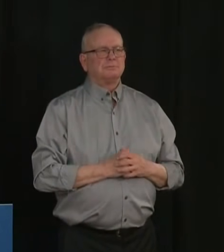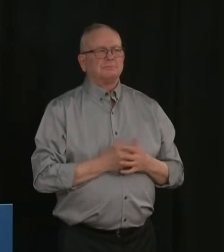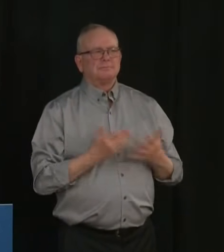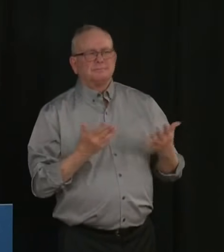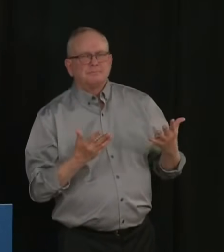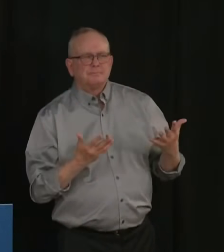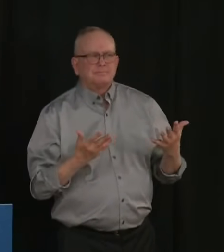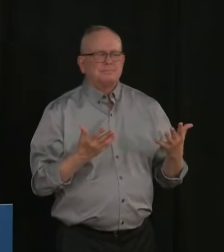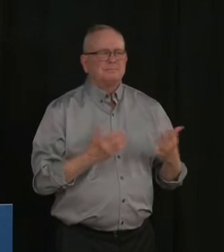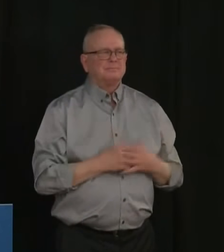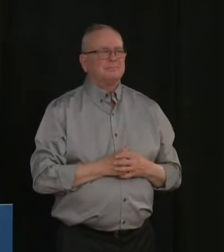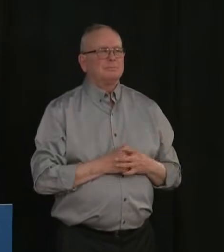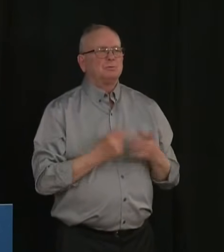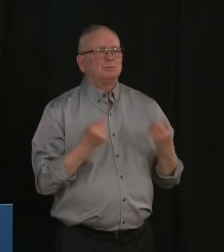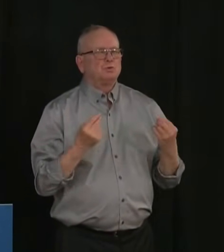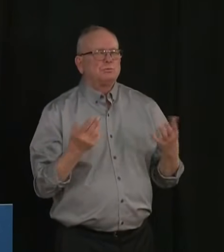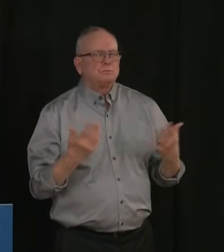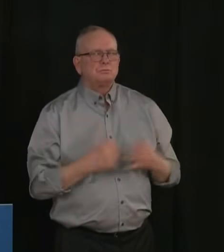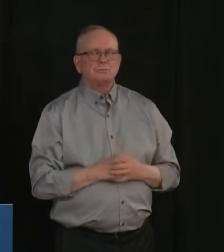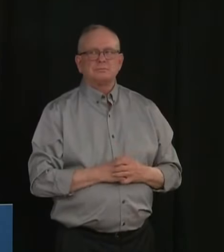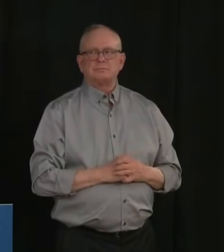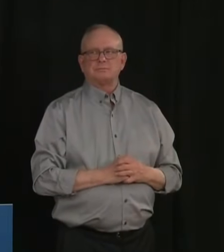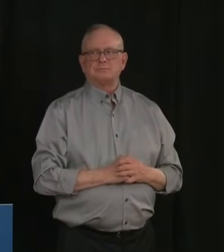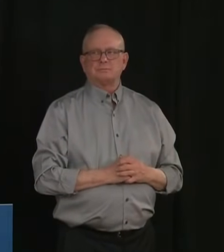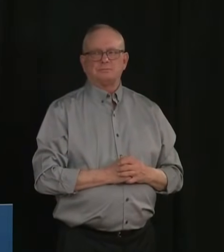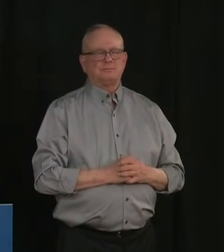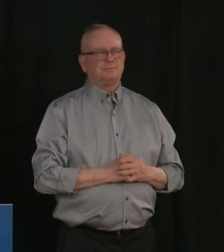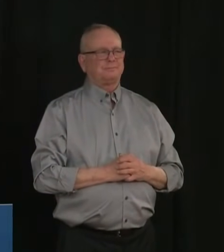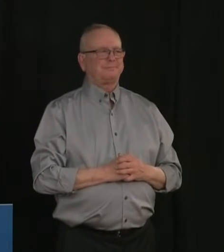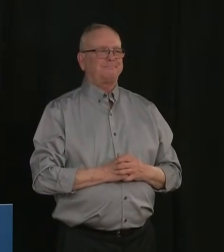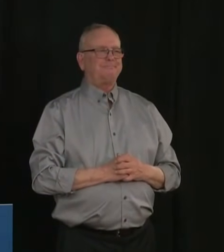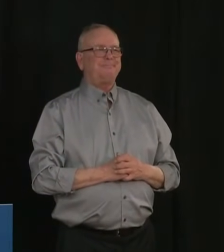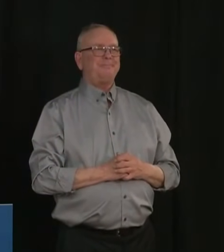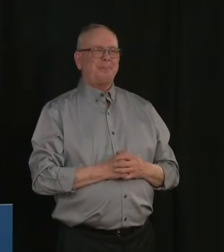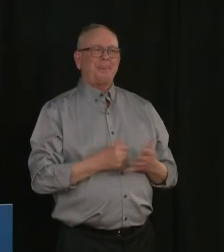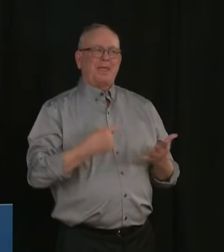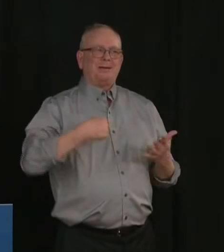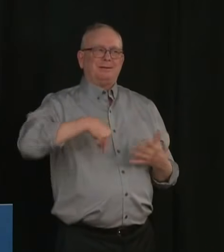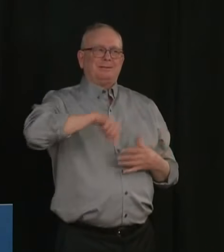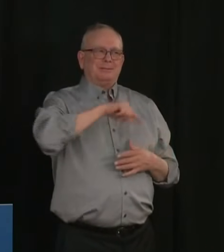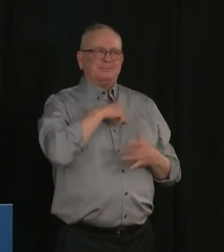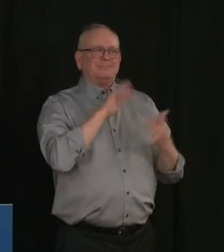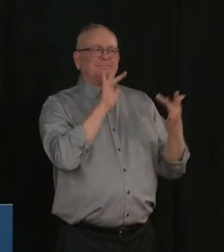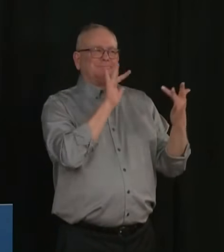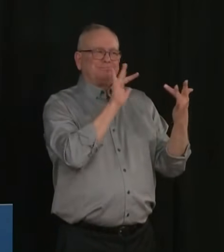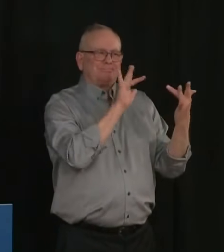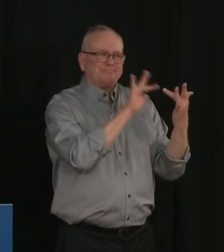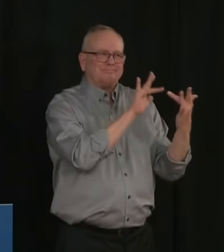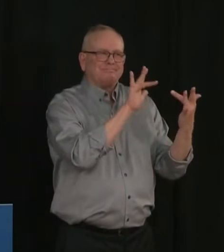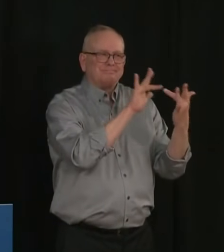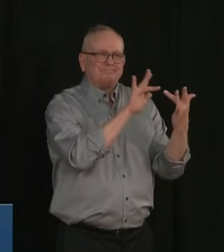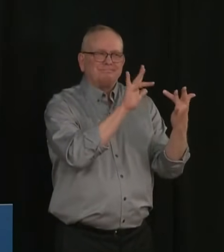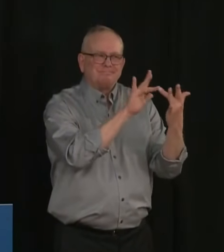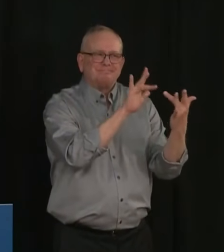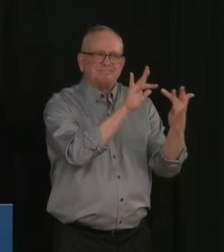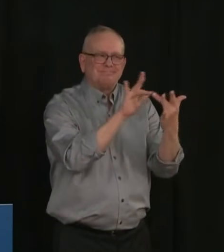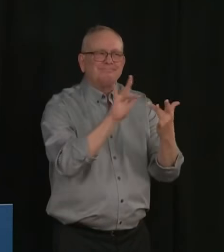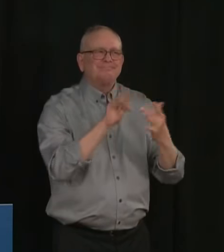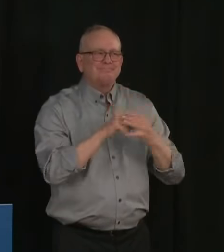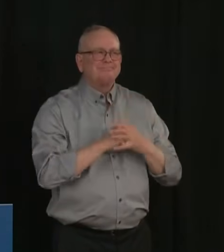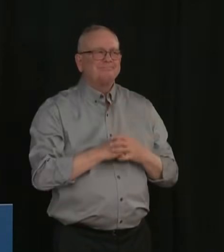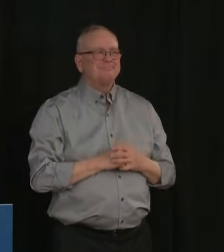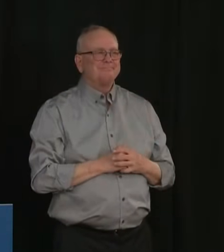What can be done? We are having ongoing conversations with colleagues on the front line with respect